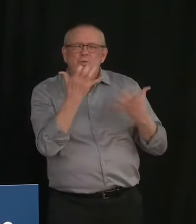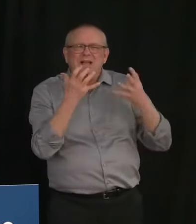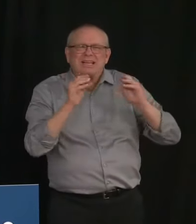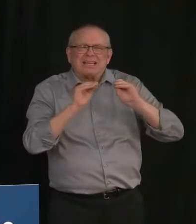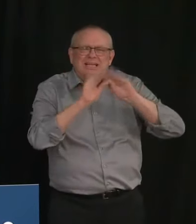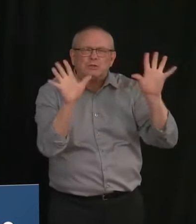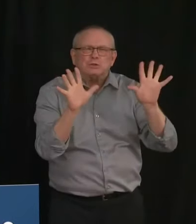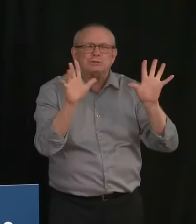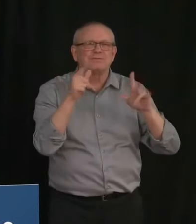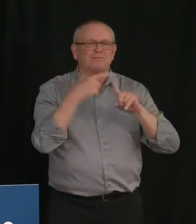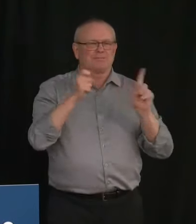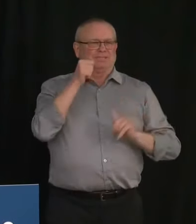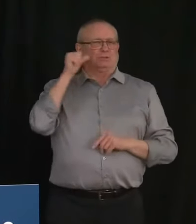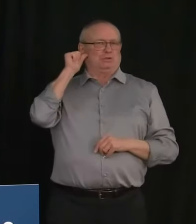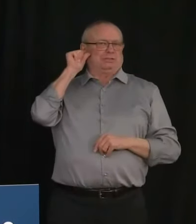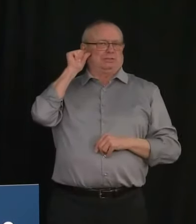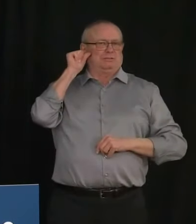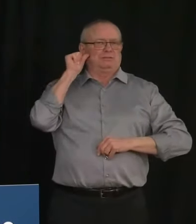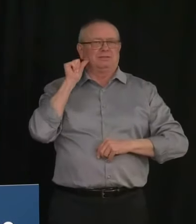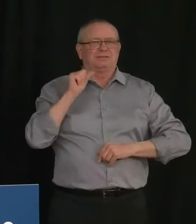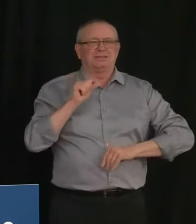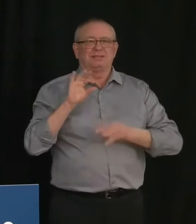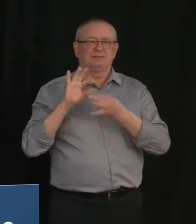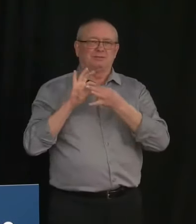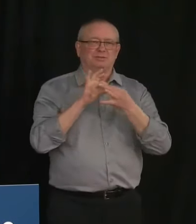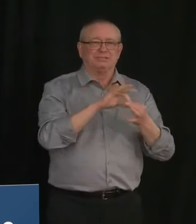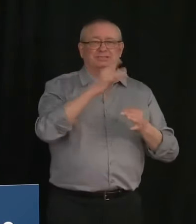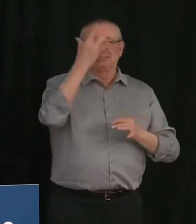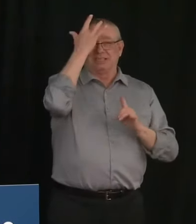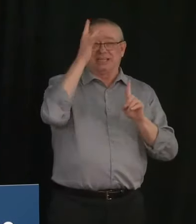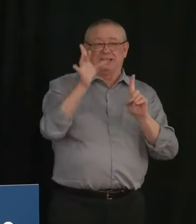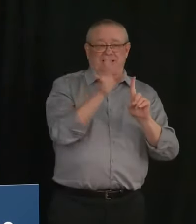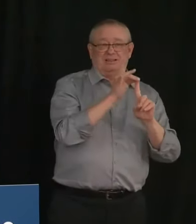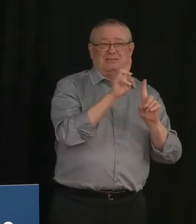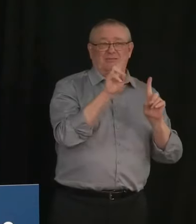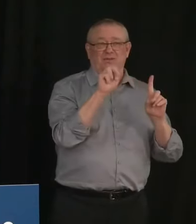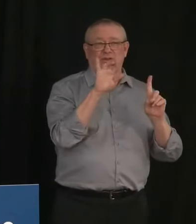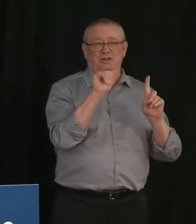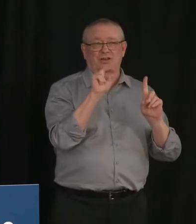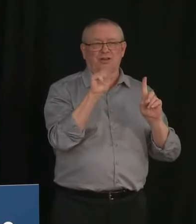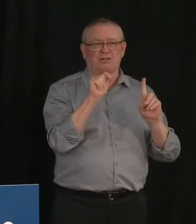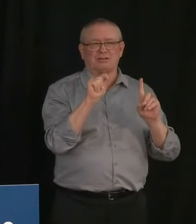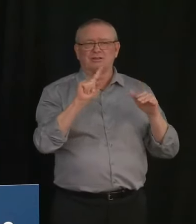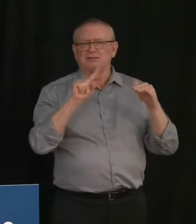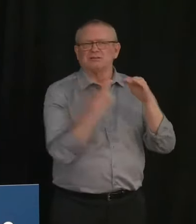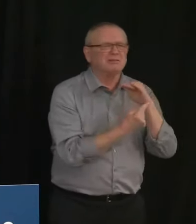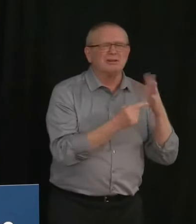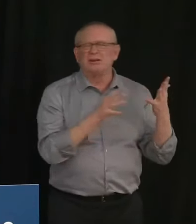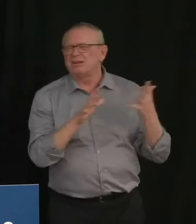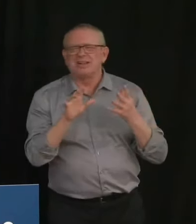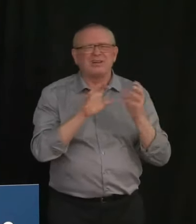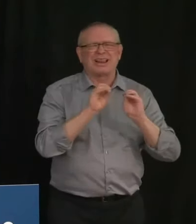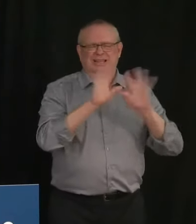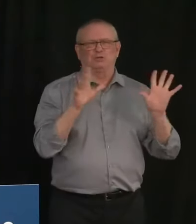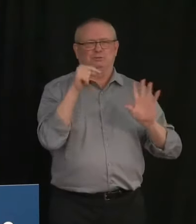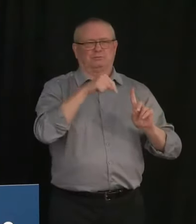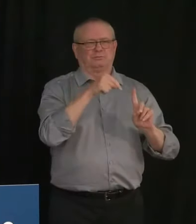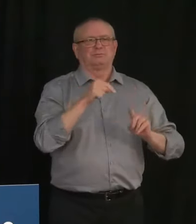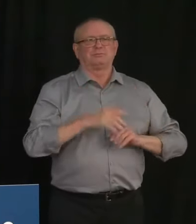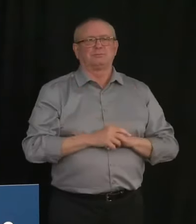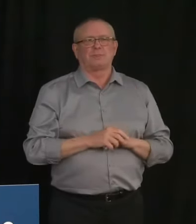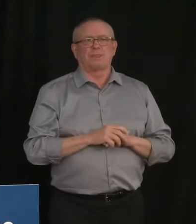household contacts of variant cases. A quarantine period for any close contact is 14 days after